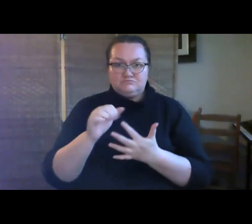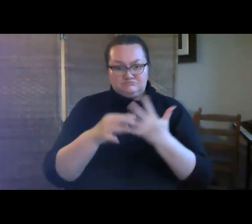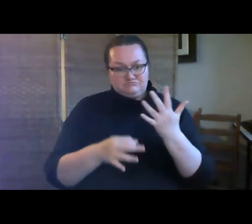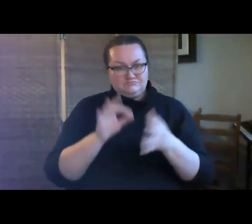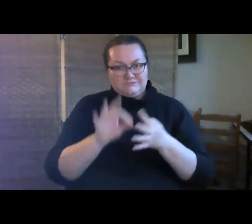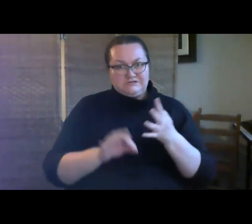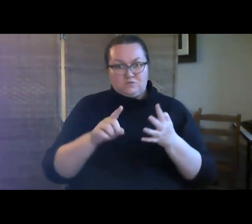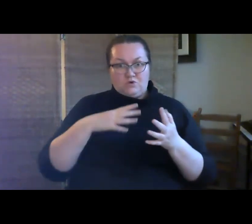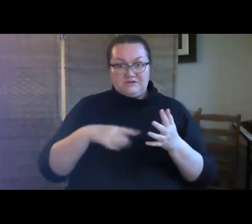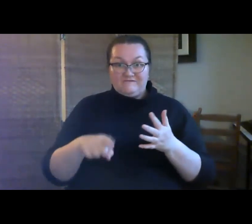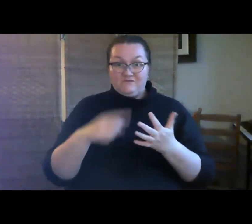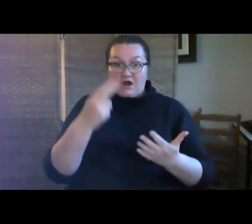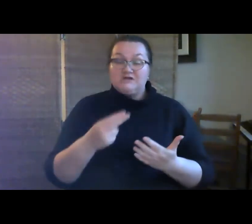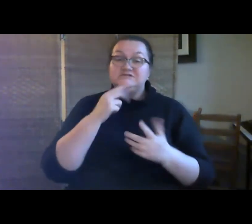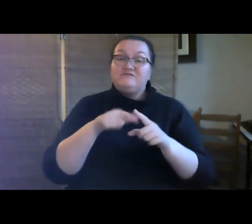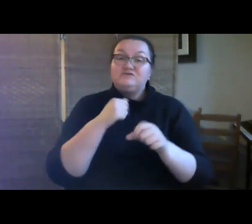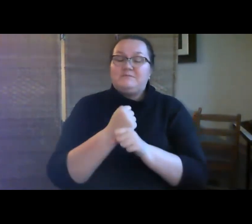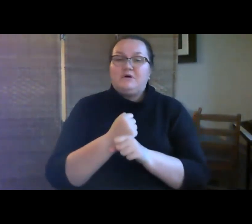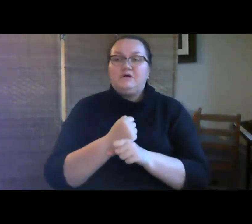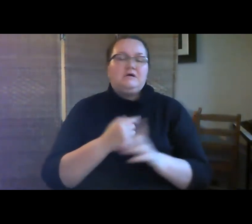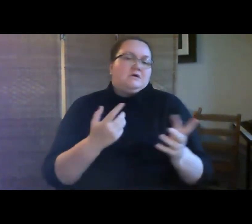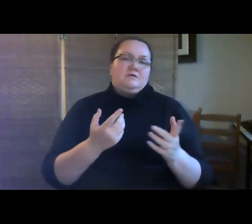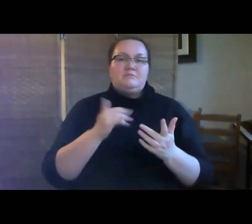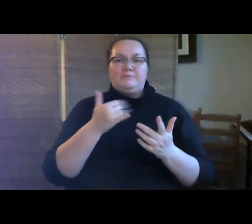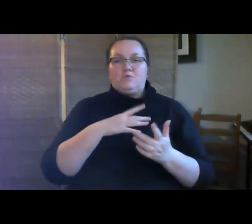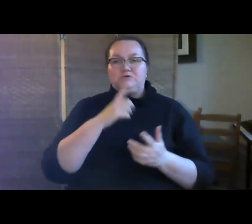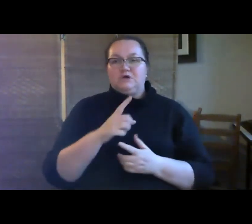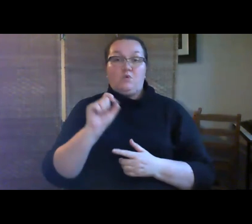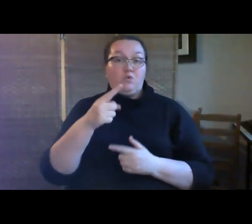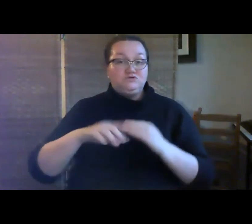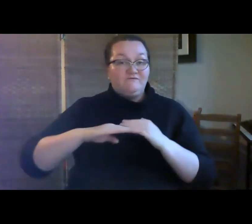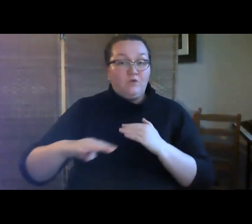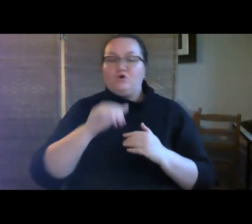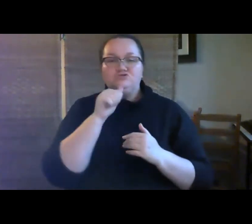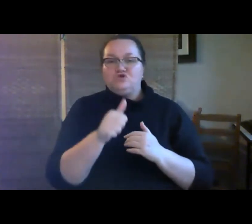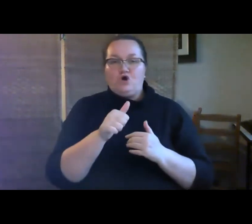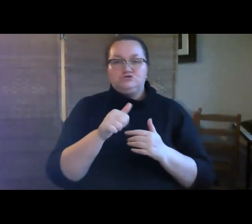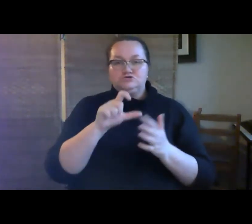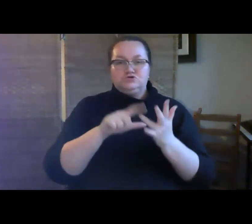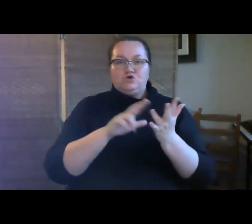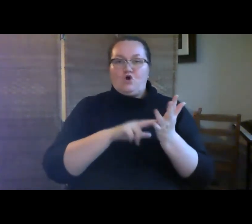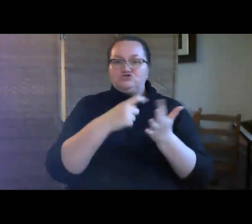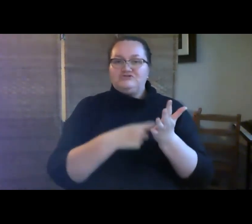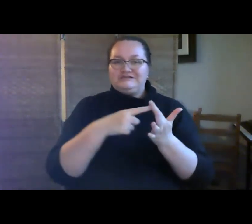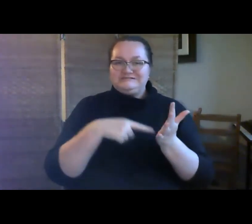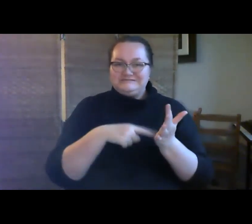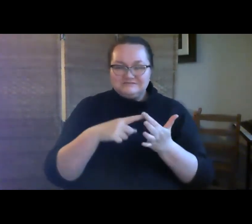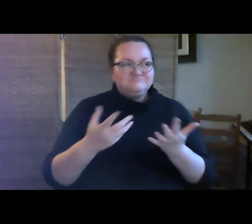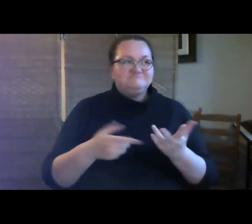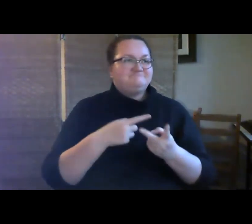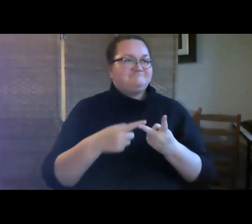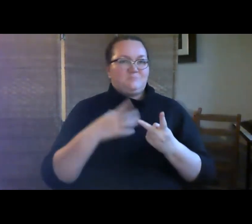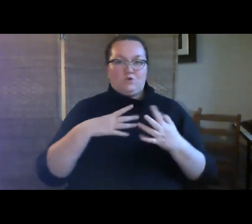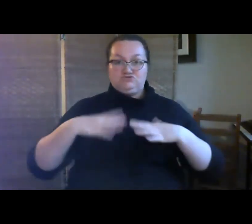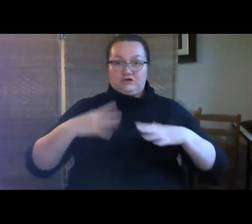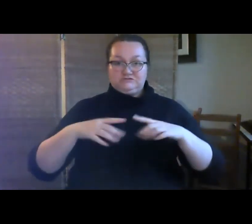example, a wooden floor, not a concrete floor, dressing room on the same level, facilities to wash